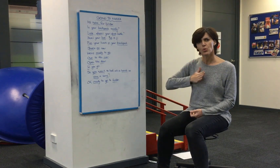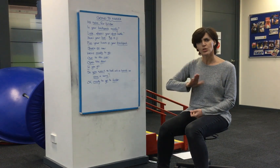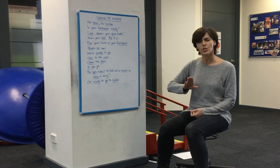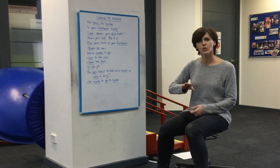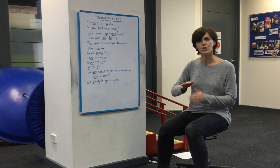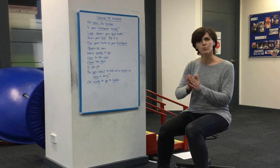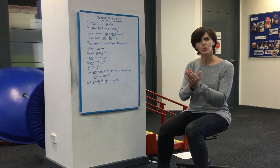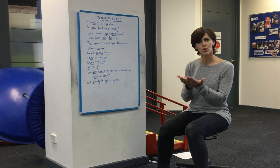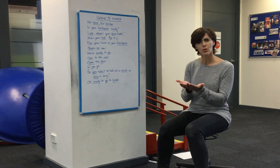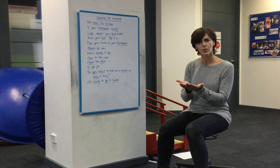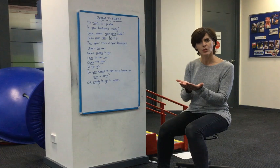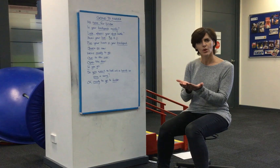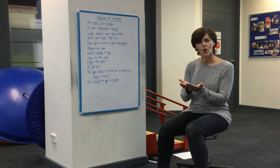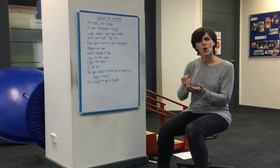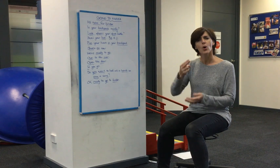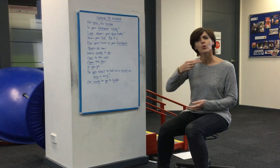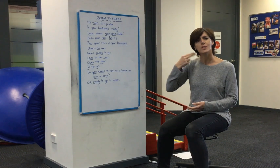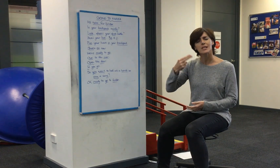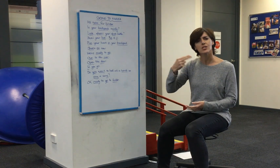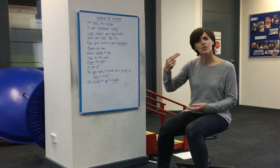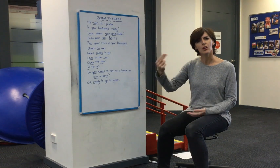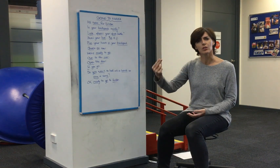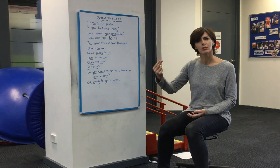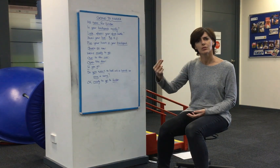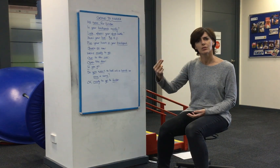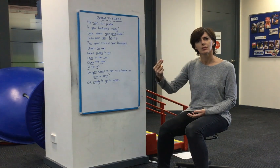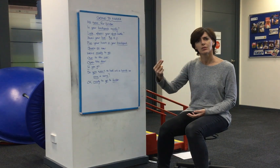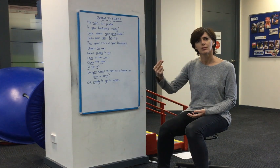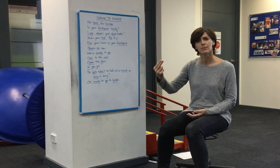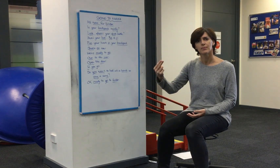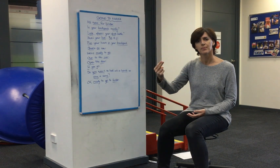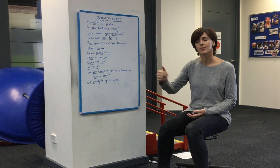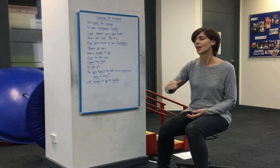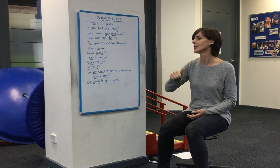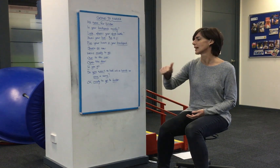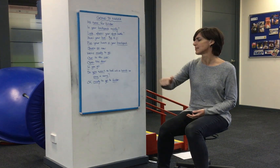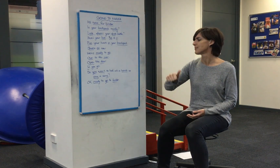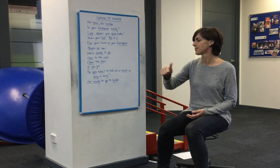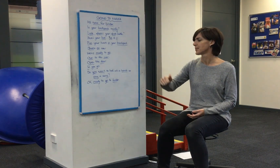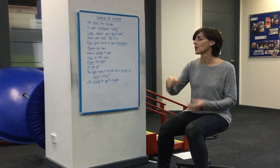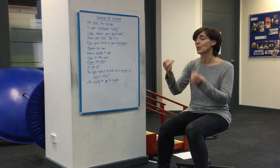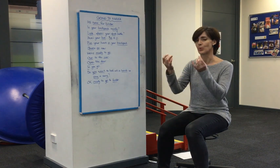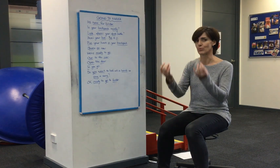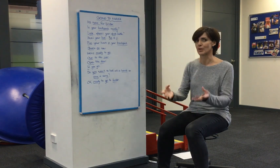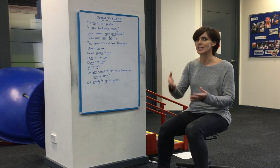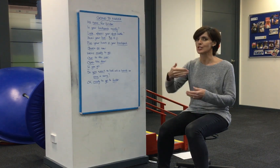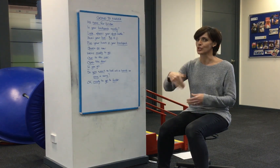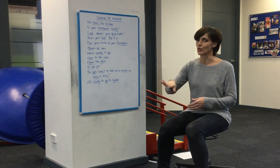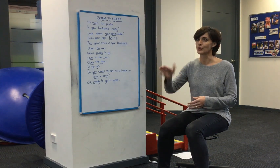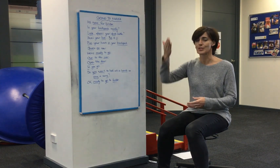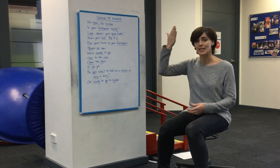to look at a book or sing a song? Okay, we're ready to go to